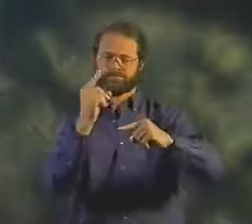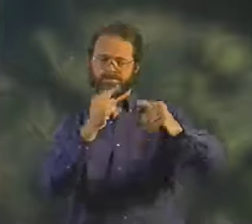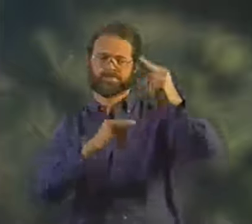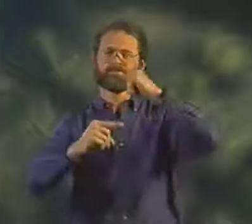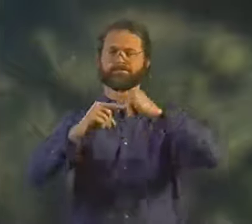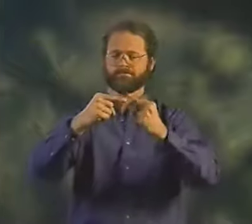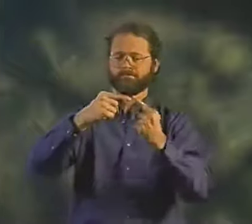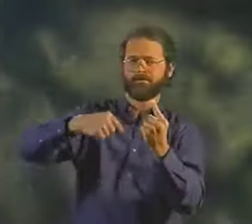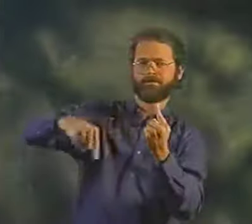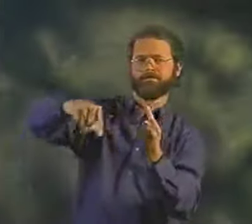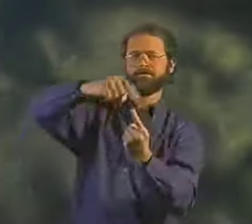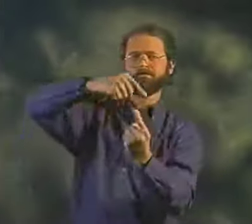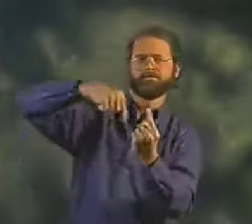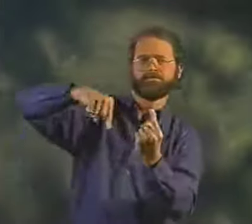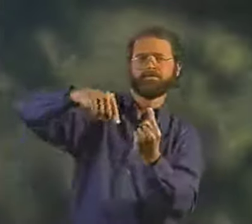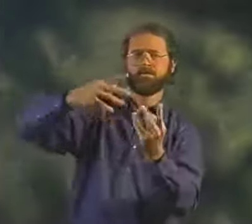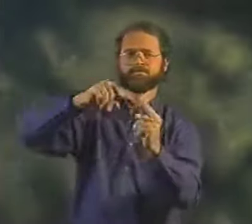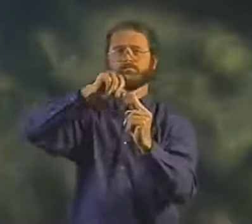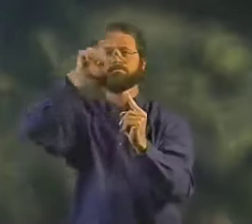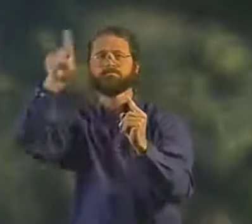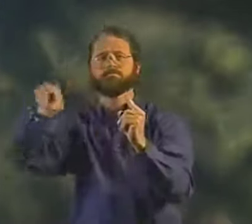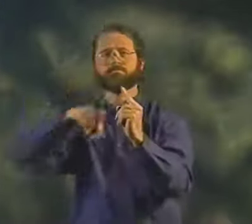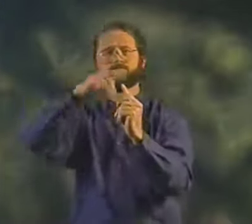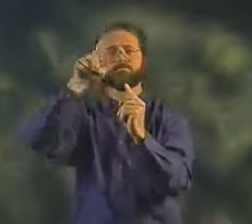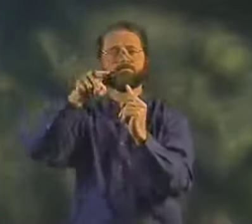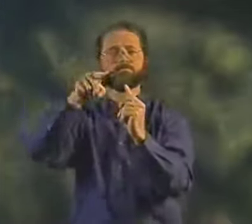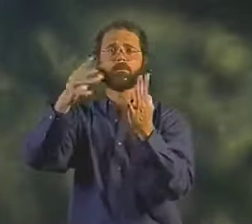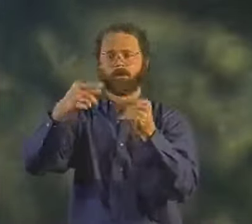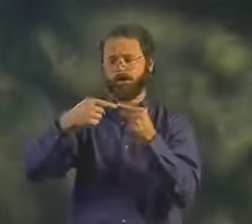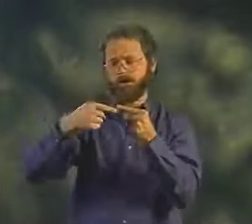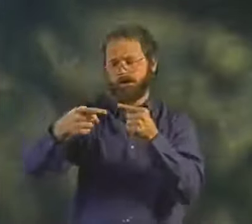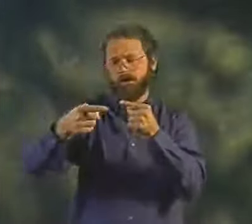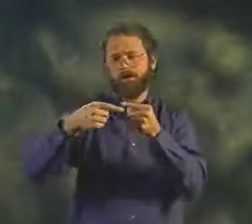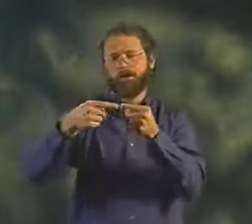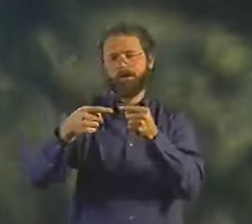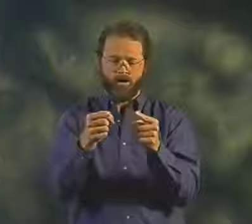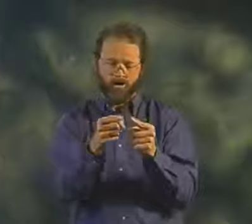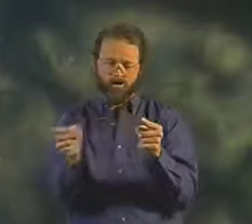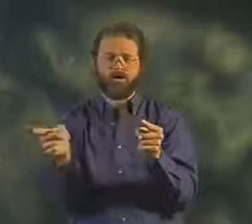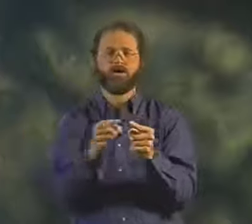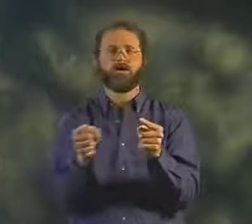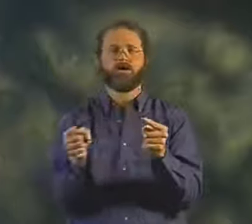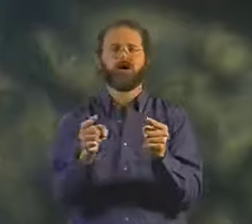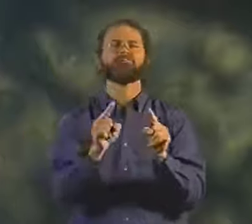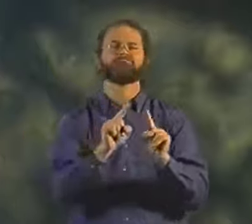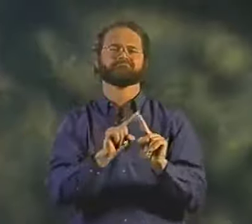shape, movement path, either rotationally or to the front or sides.